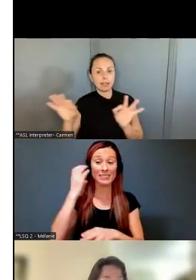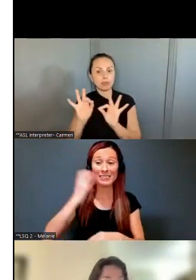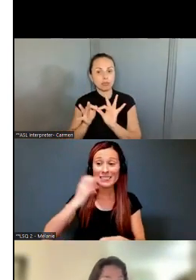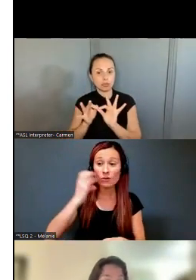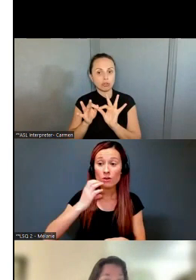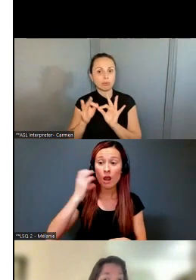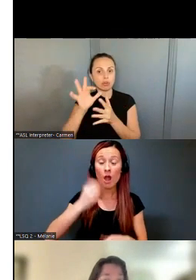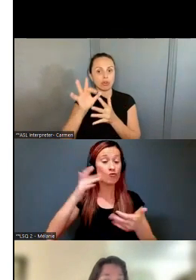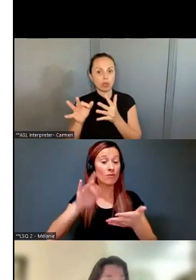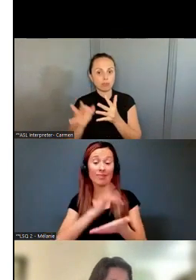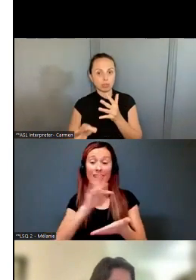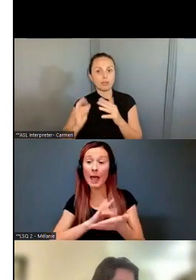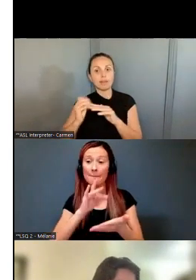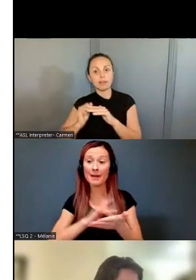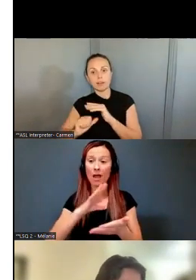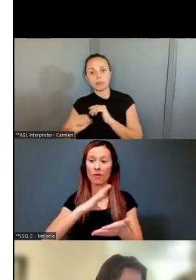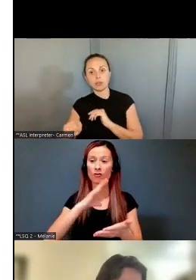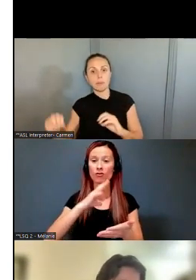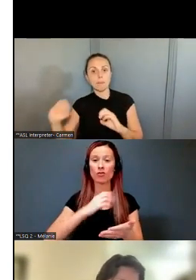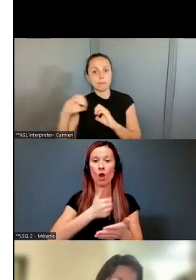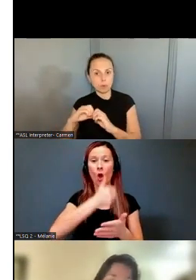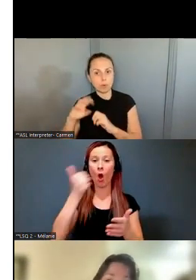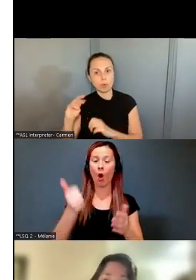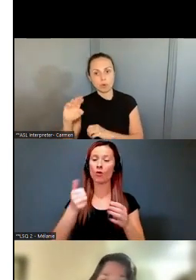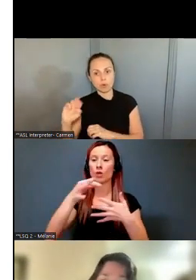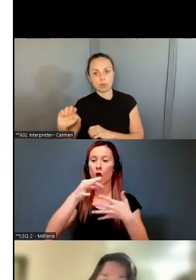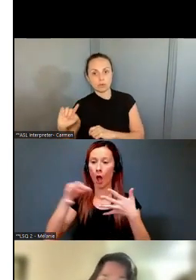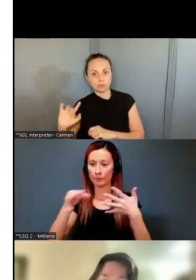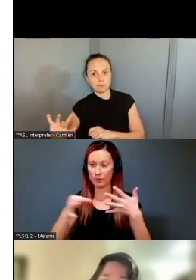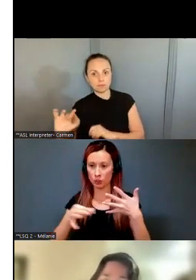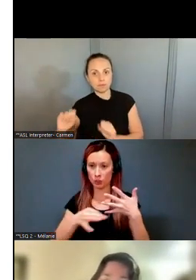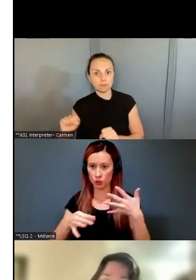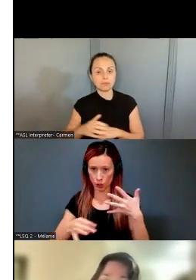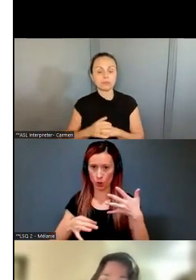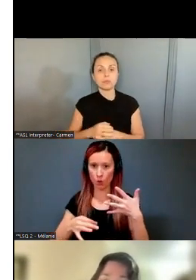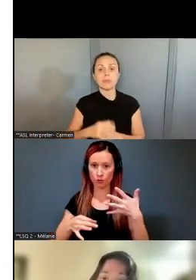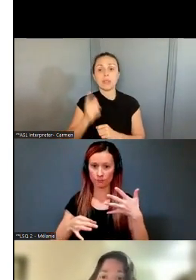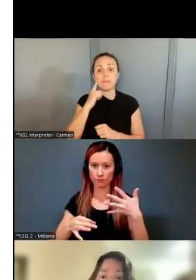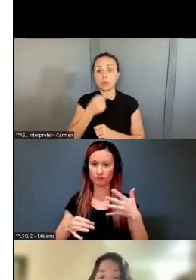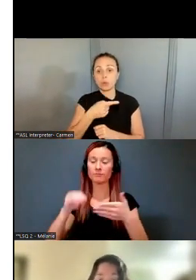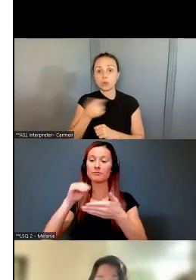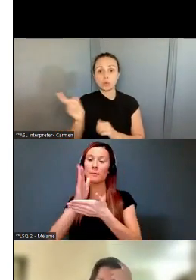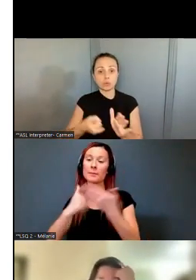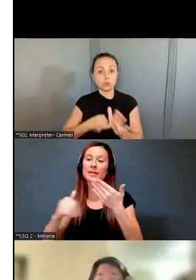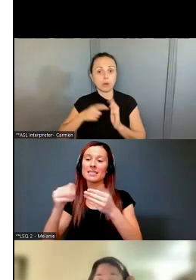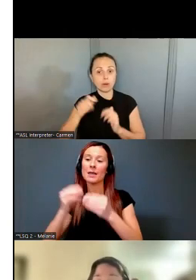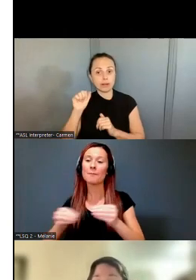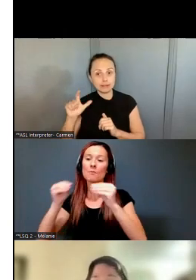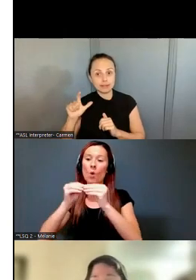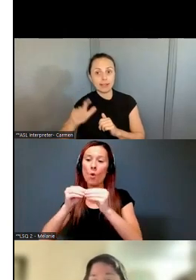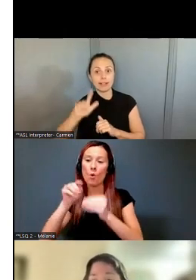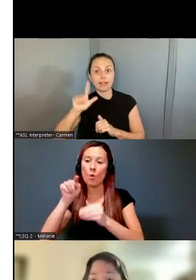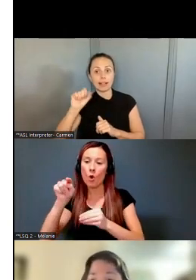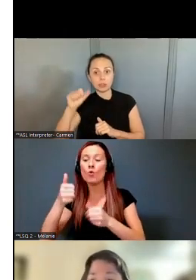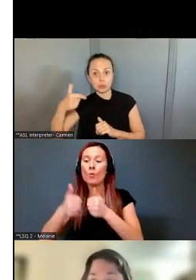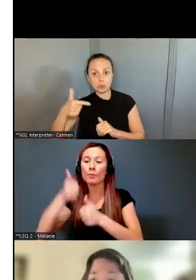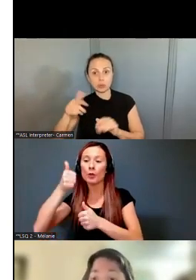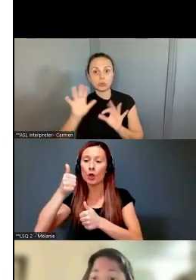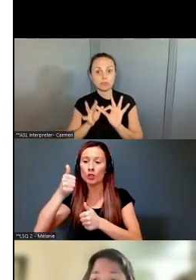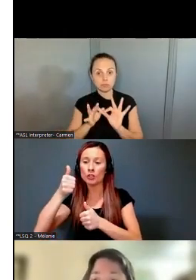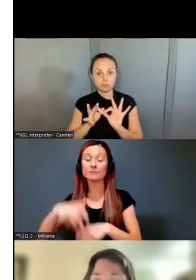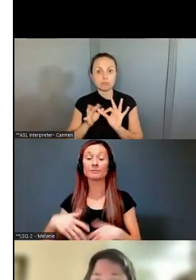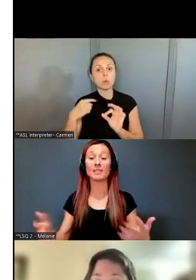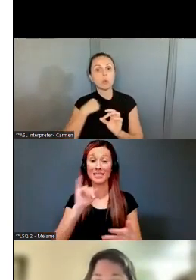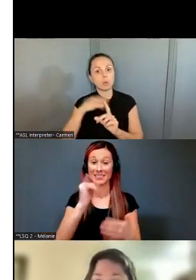interpretation options under More. For those who require ASL or LSQ interpretation, we will